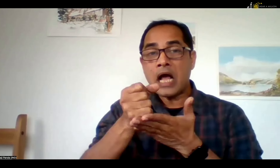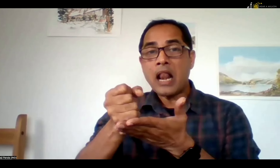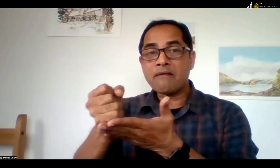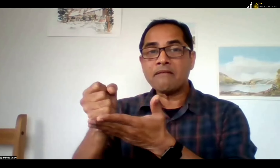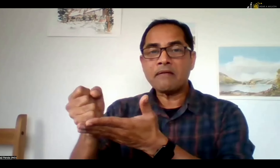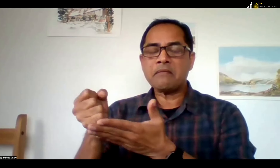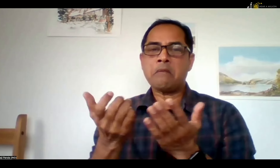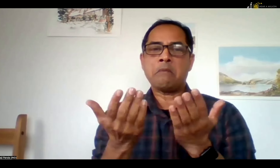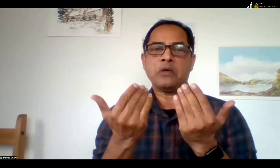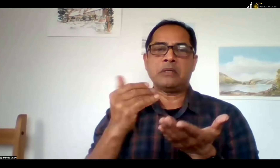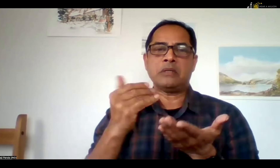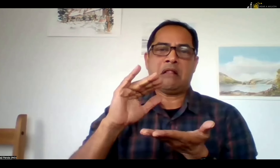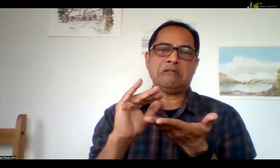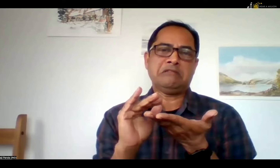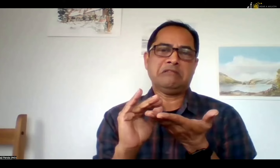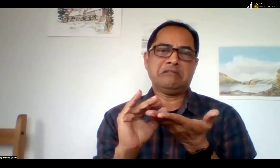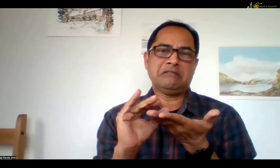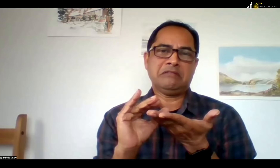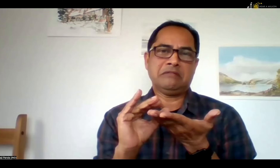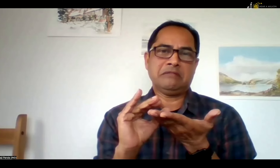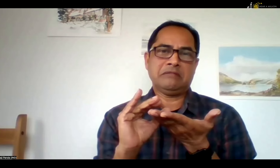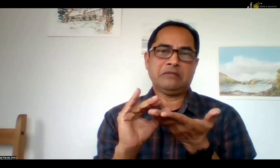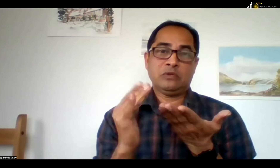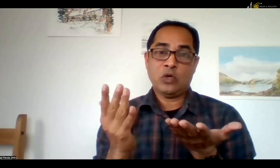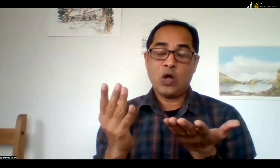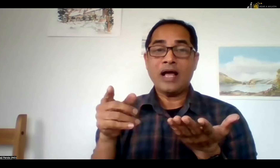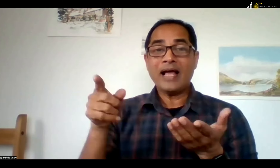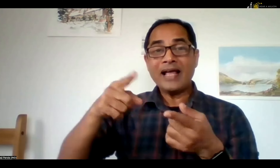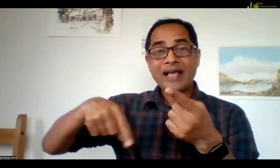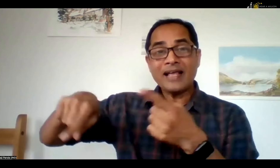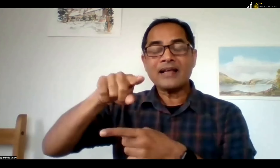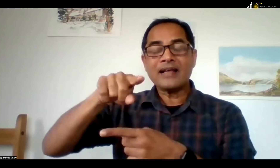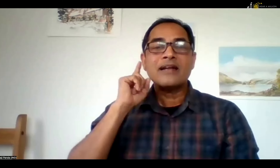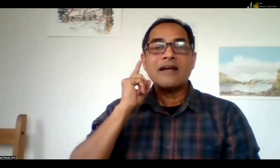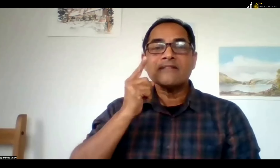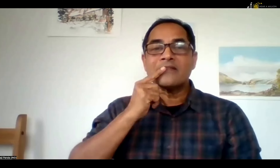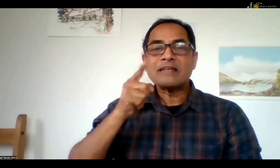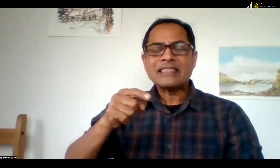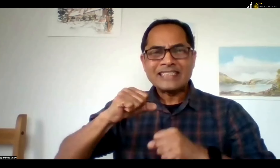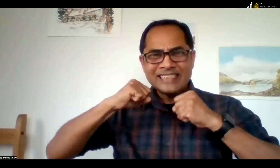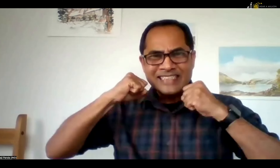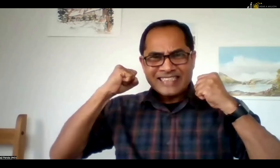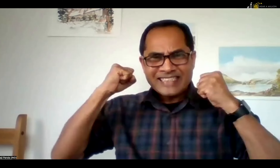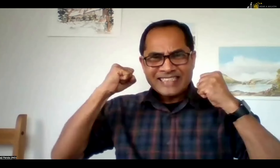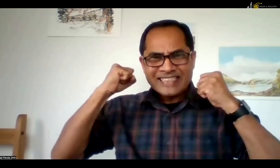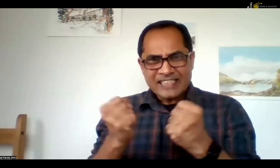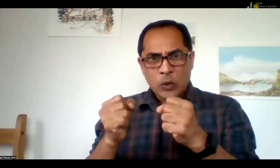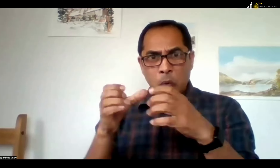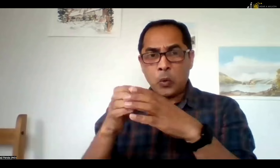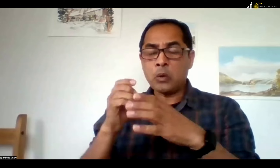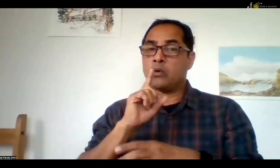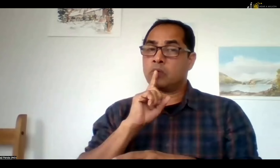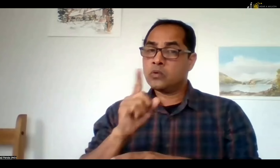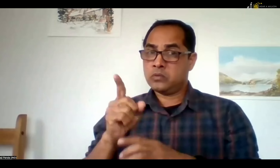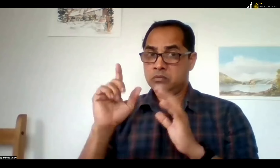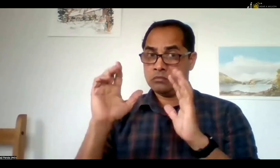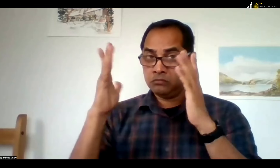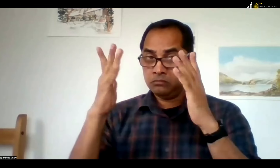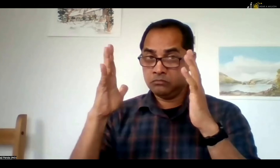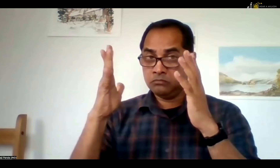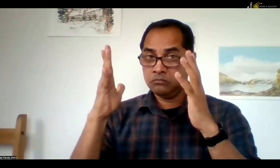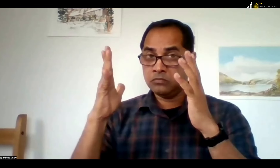are unable to have a great career. They are unable to help other deaf people. So the